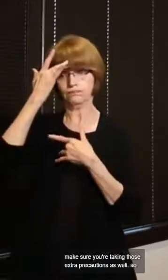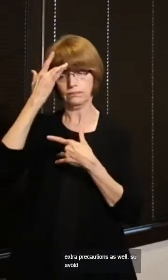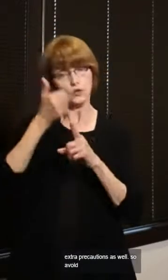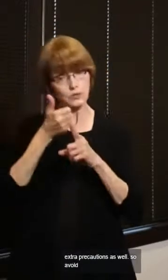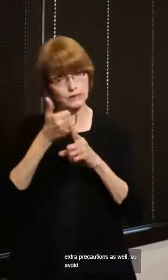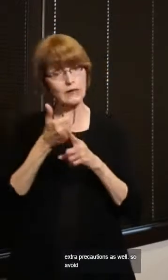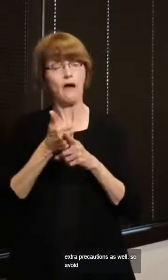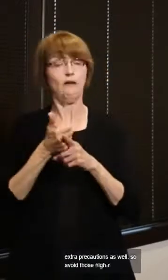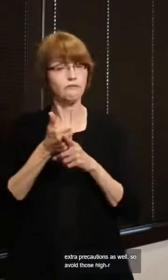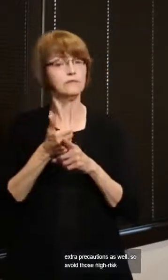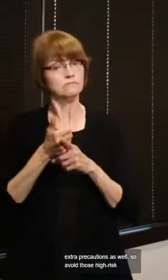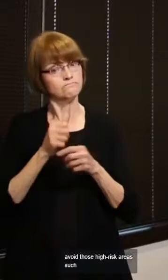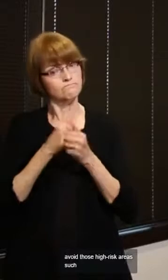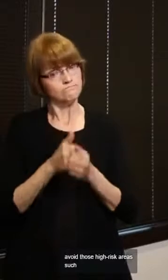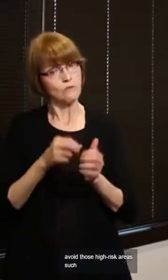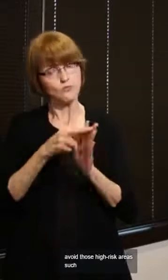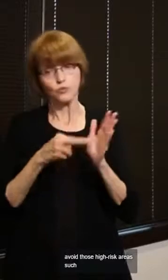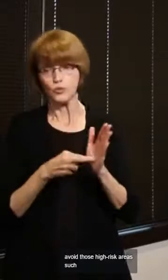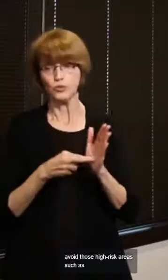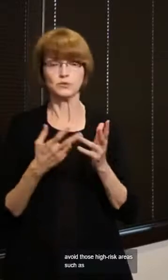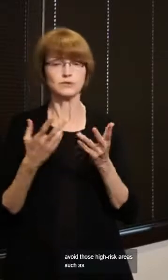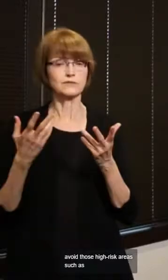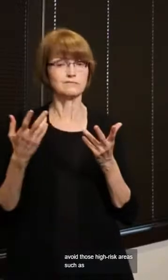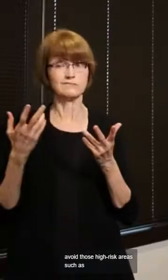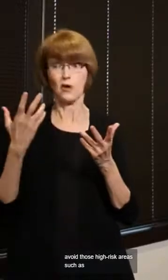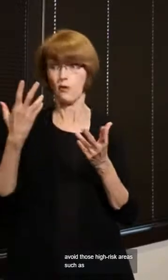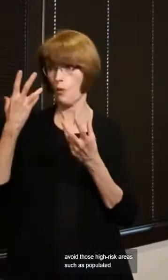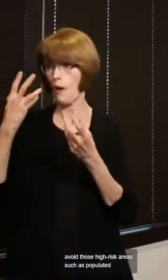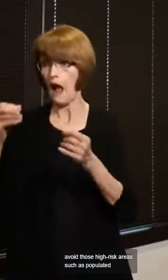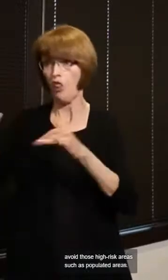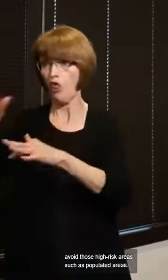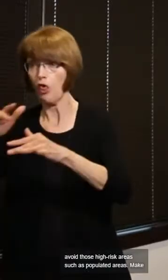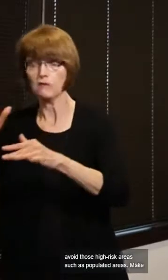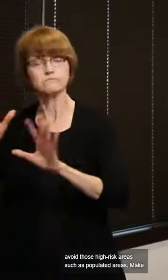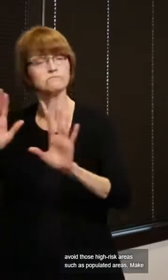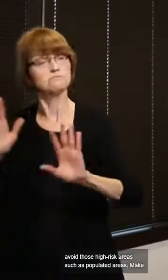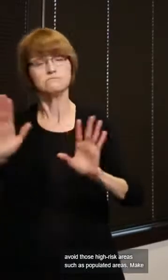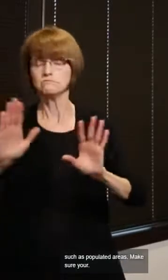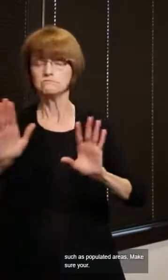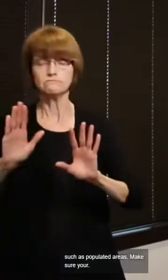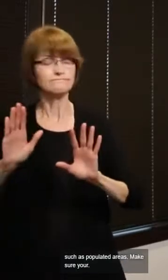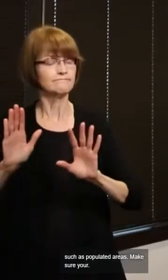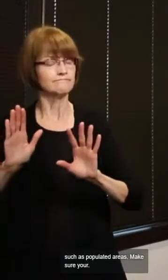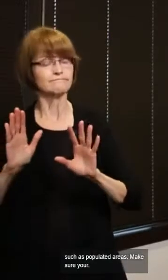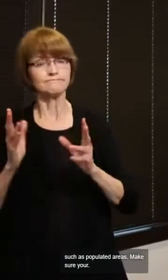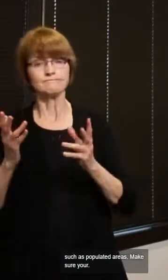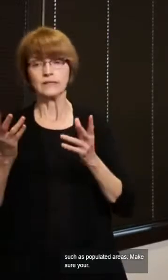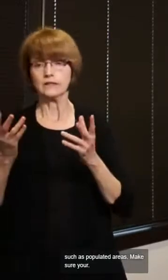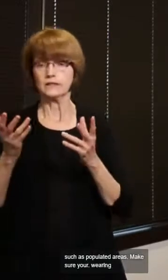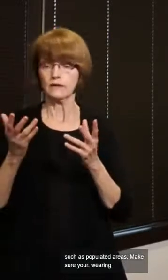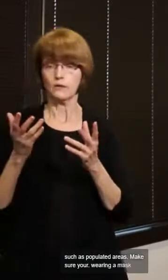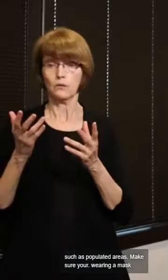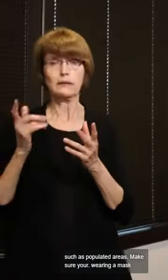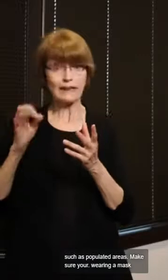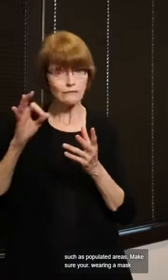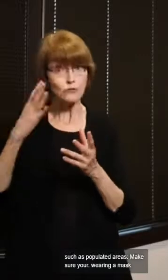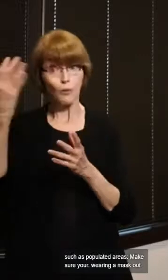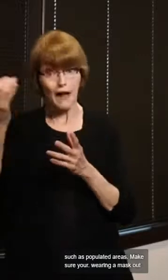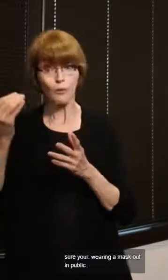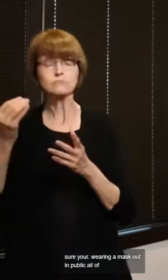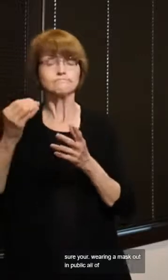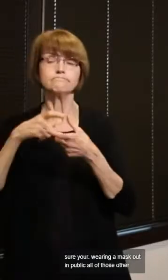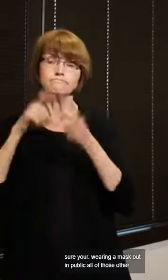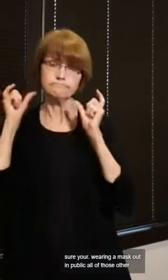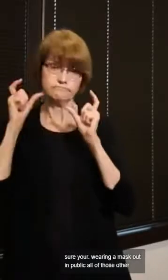avoid those high-risk areas, such as populated areas. Make sure you're wearing a mask out in public, all of those